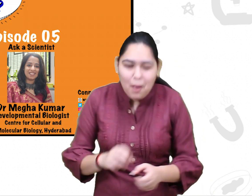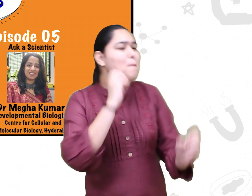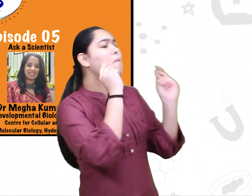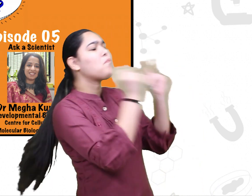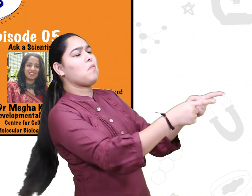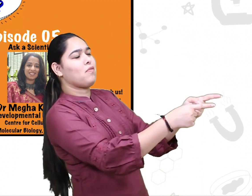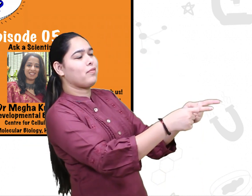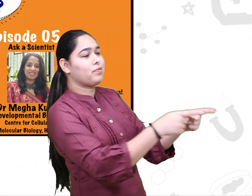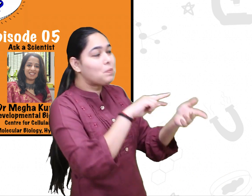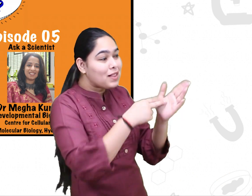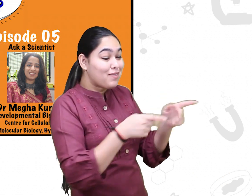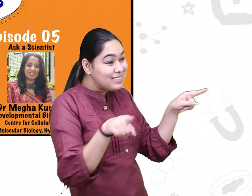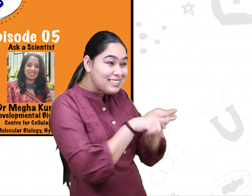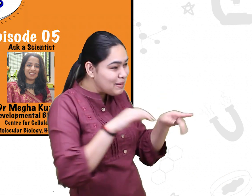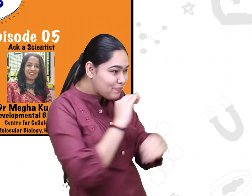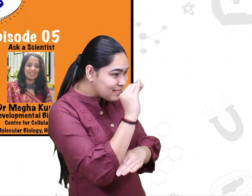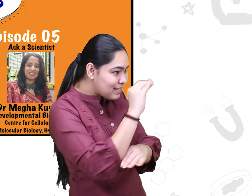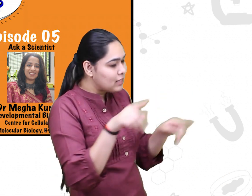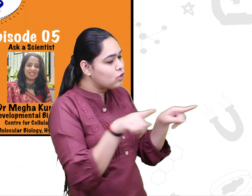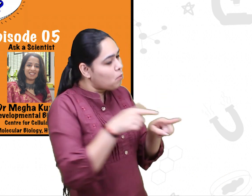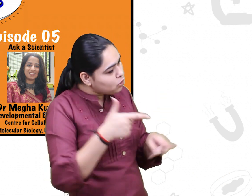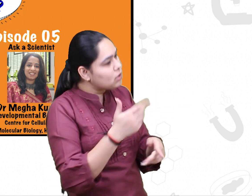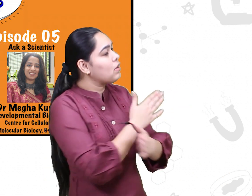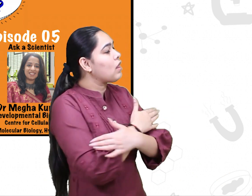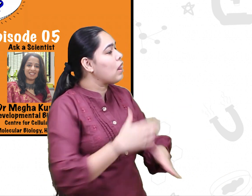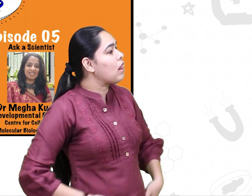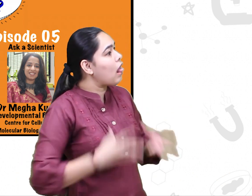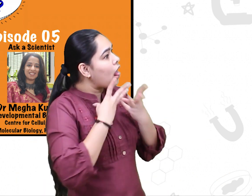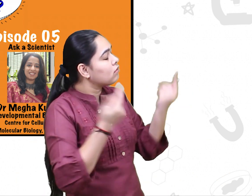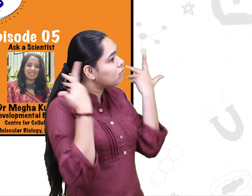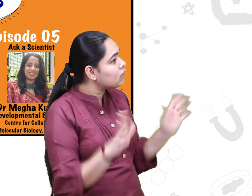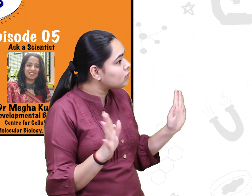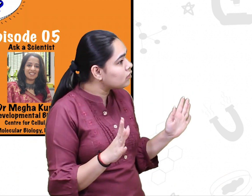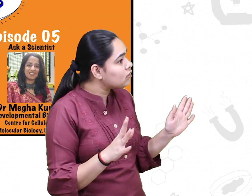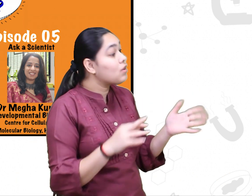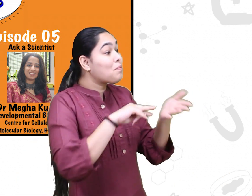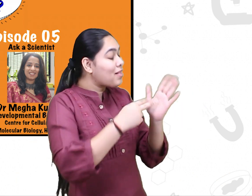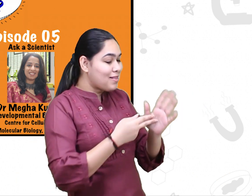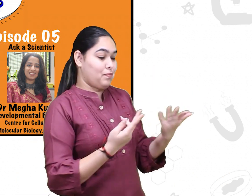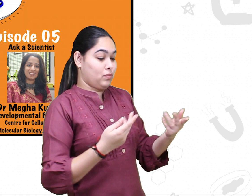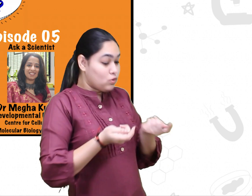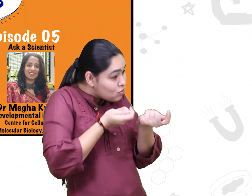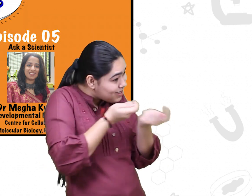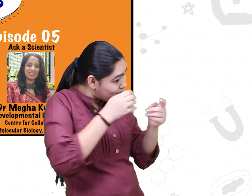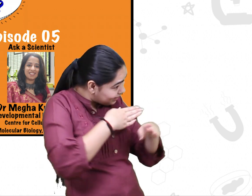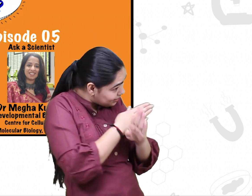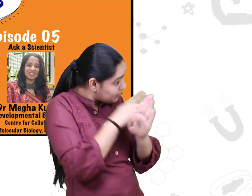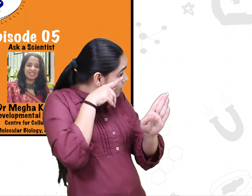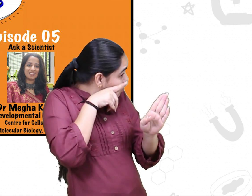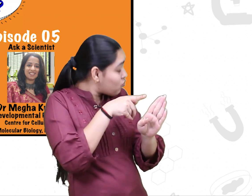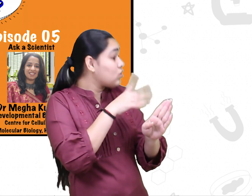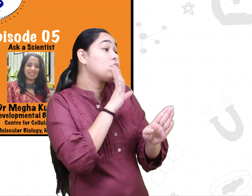happened? So did the mouse not develop legs at all? Perfect! The mouse embryo showed